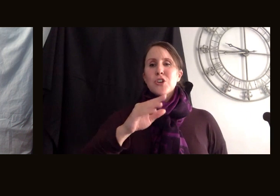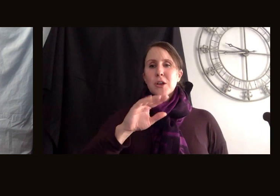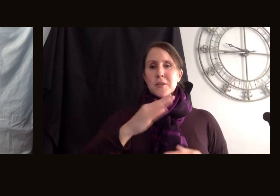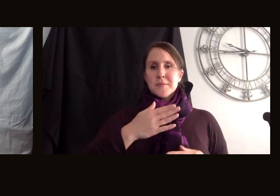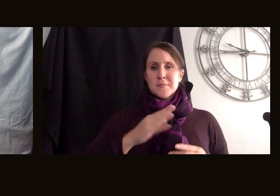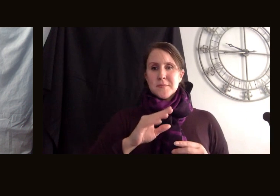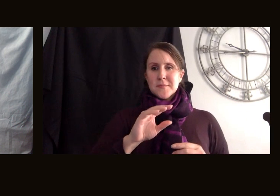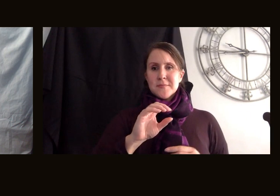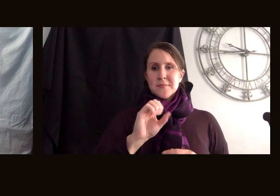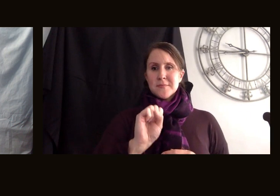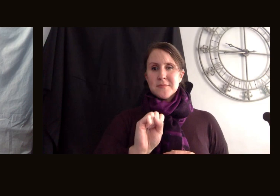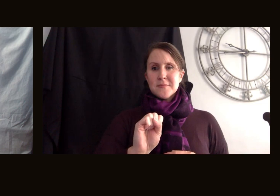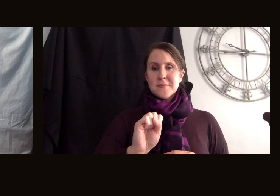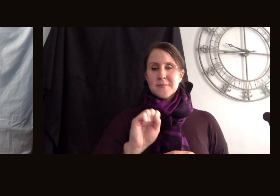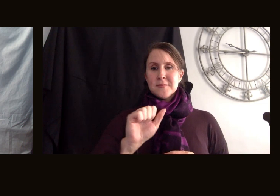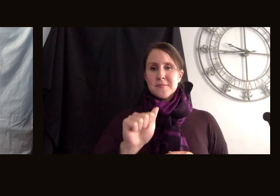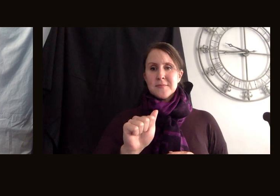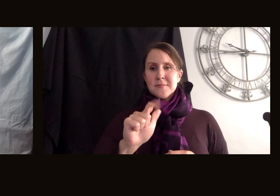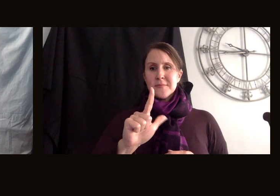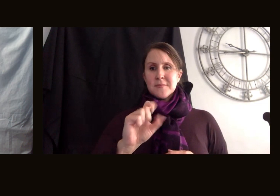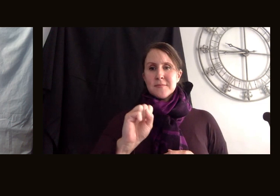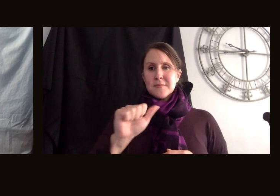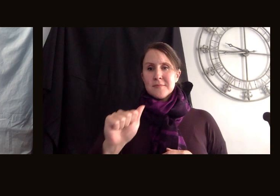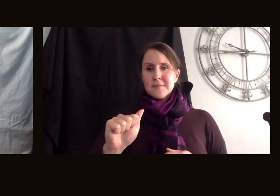I am excited to introduce you